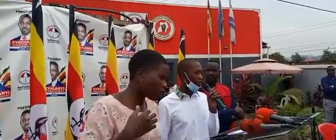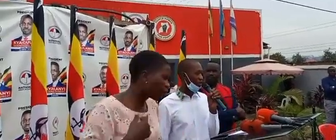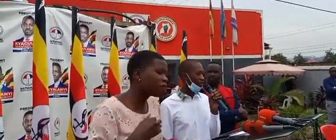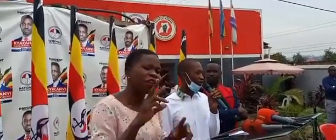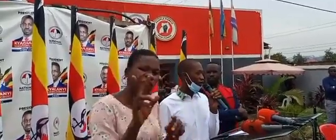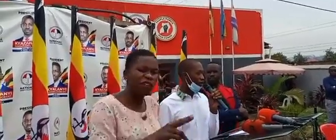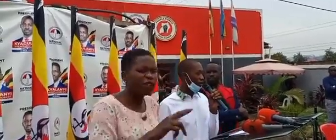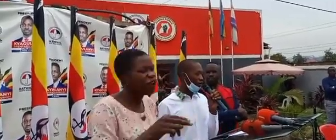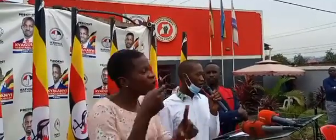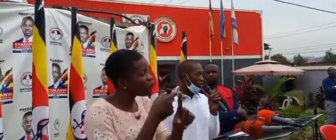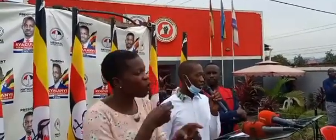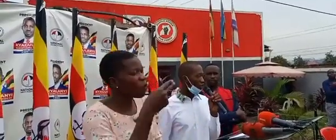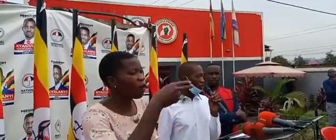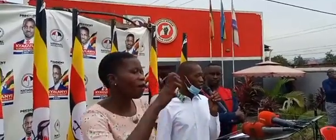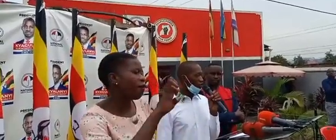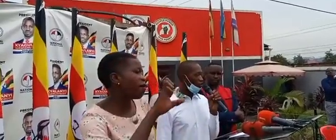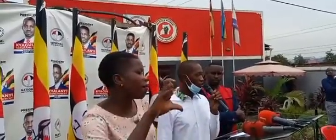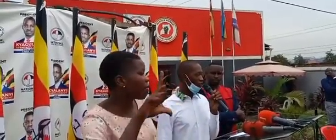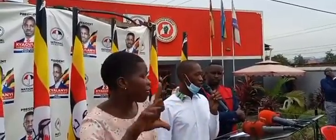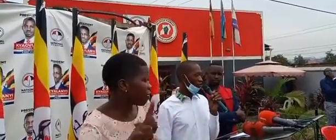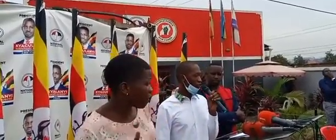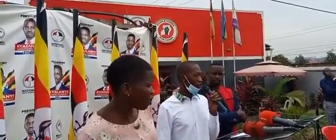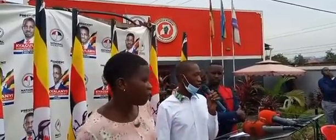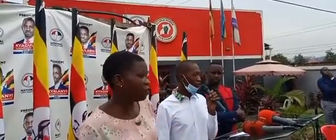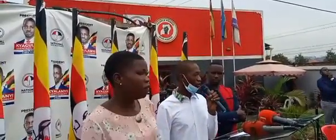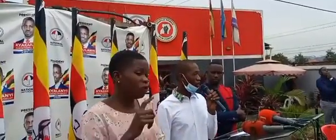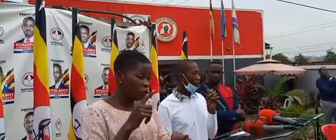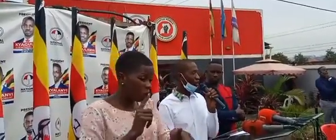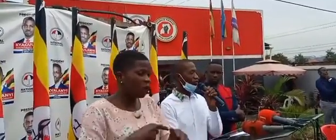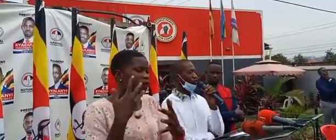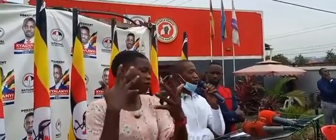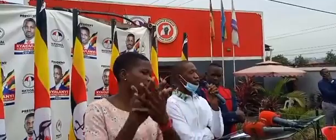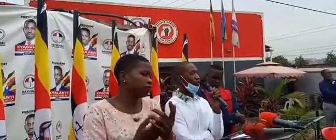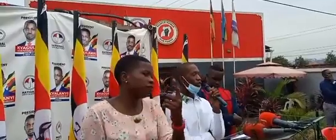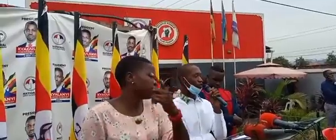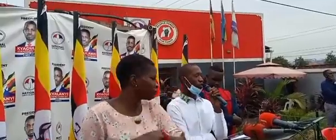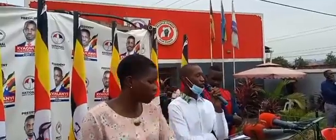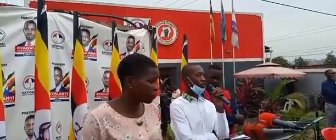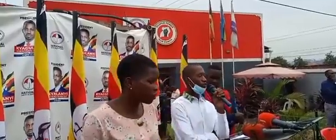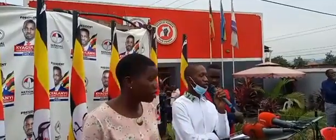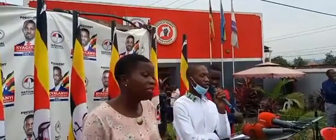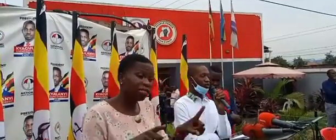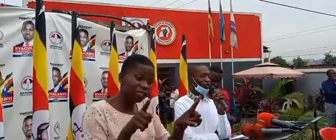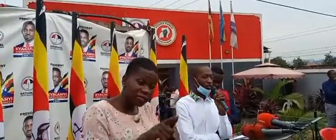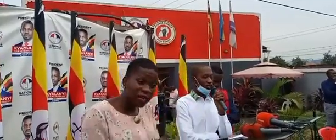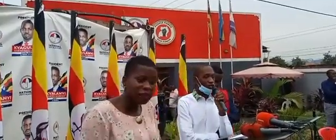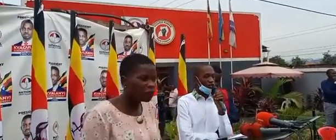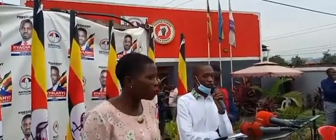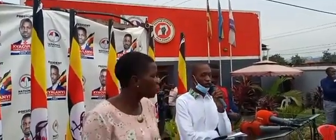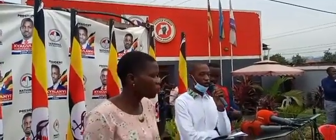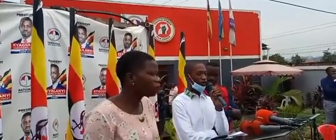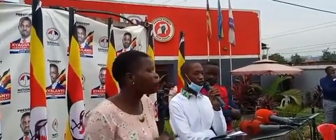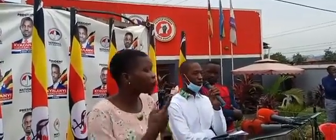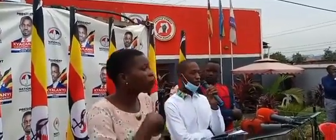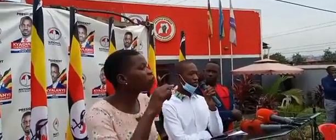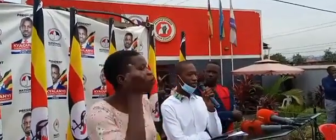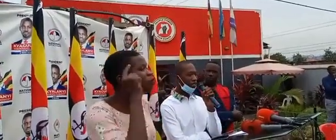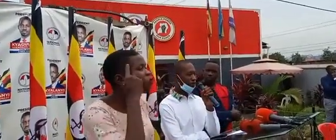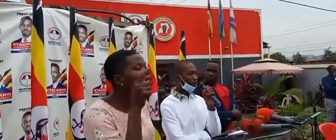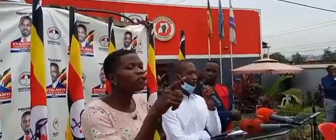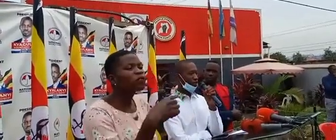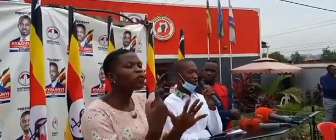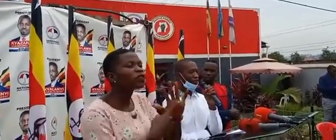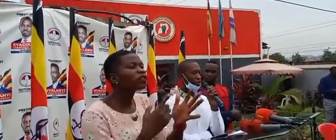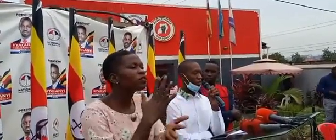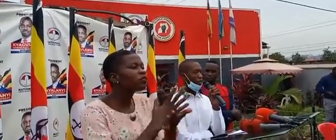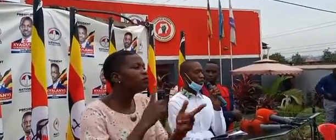mu geyena nga kwotadde okwo bintu bingi twatumanyi nti embeera ezimu zikoma mu basirikale